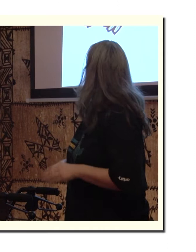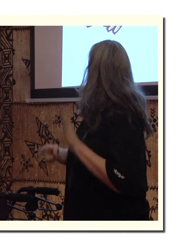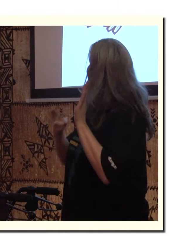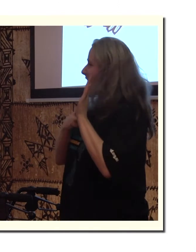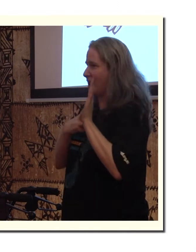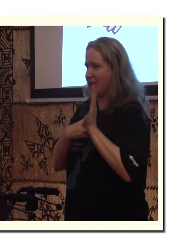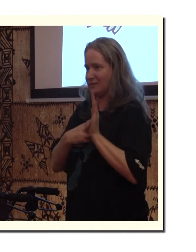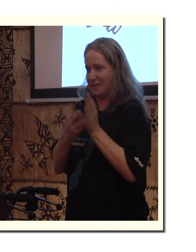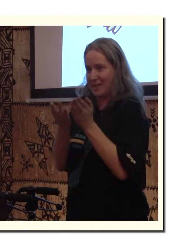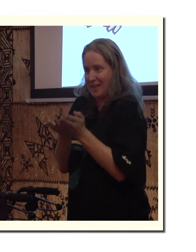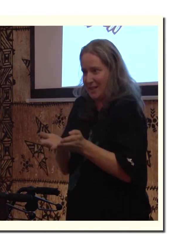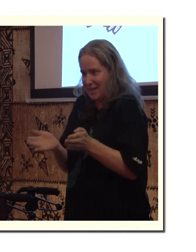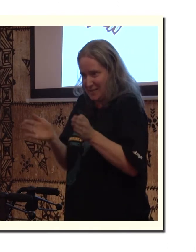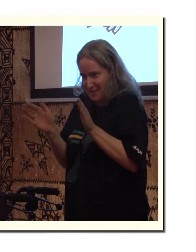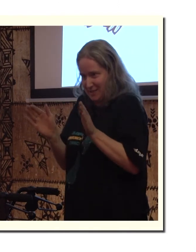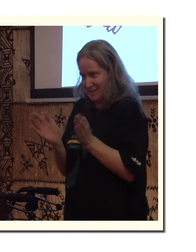monkey. In